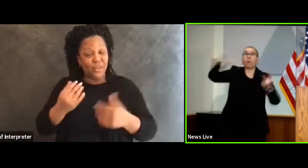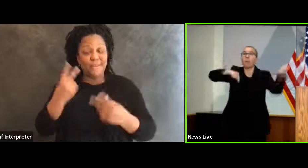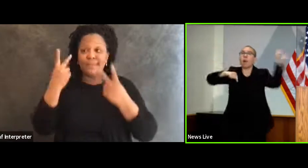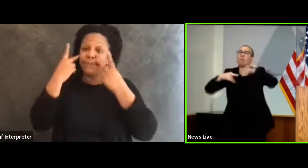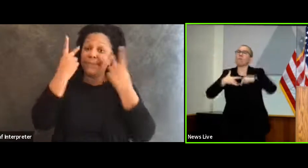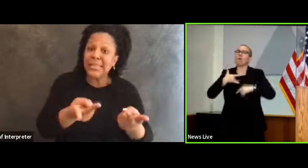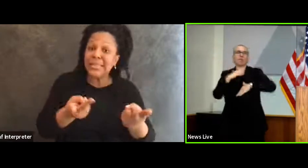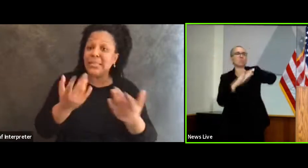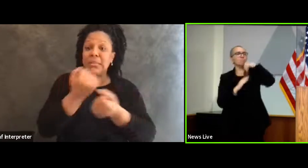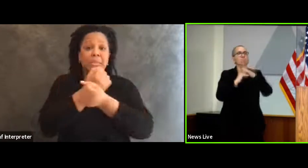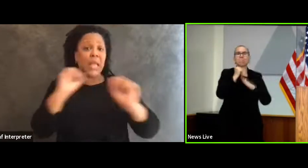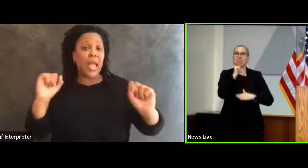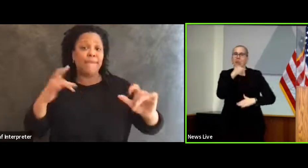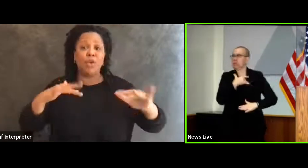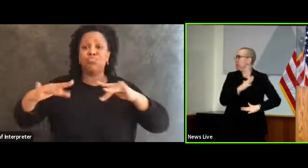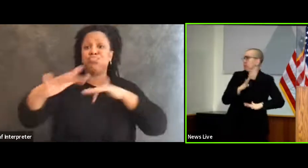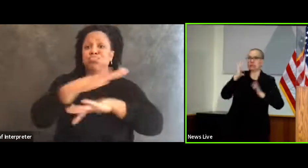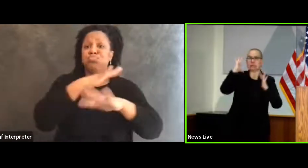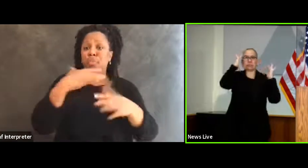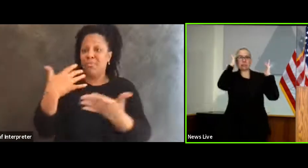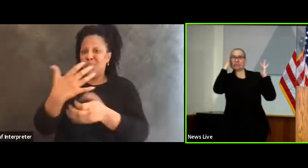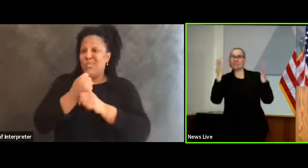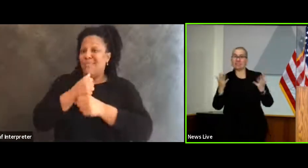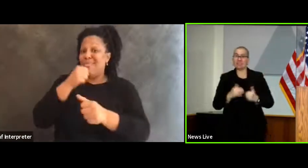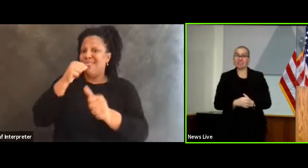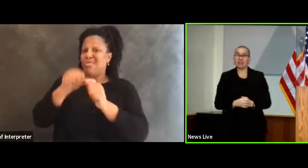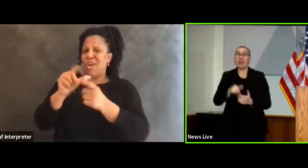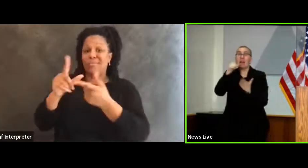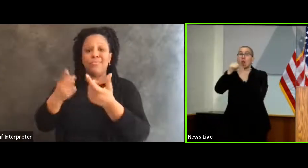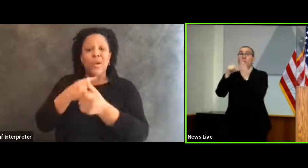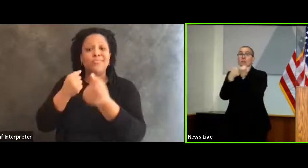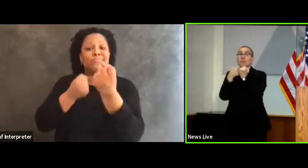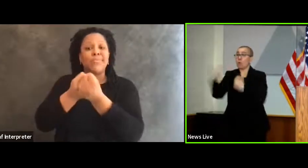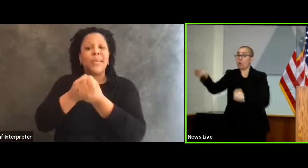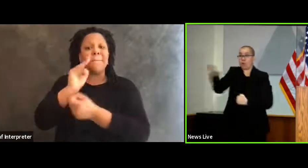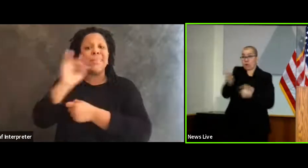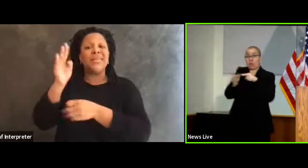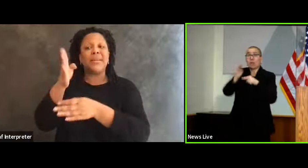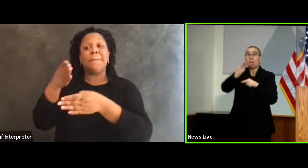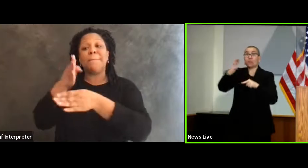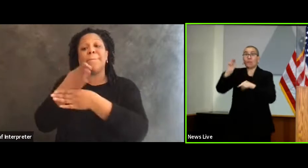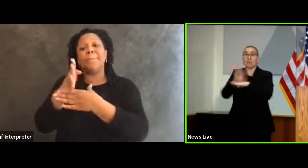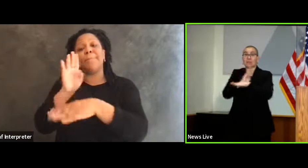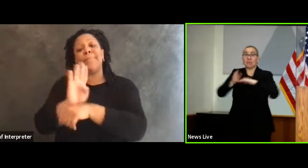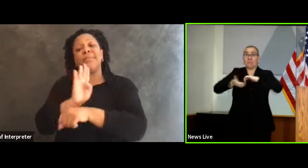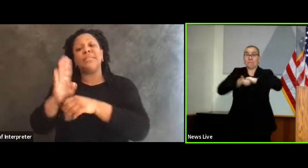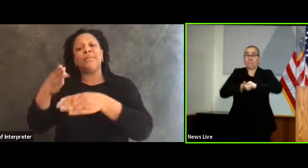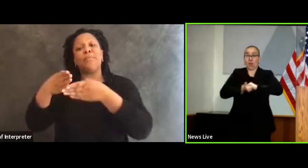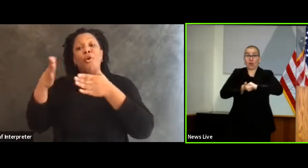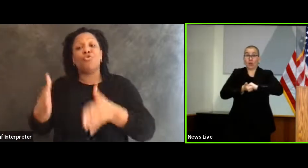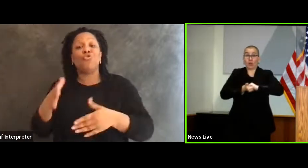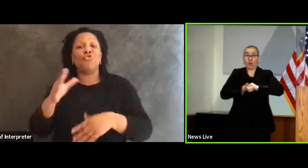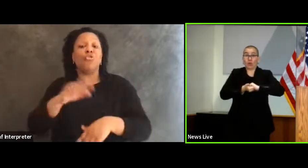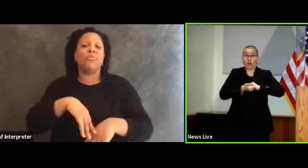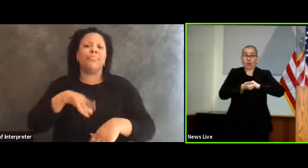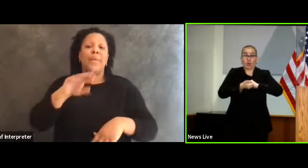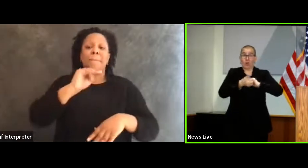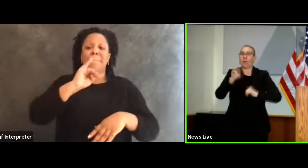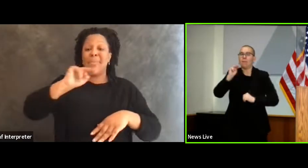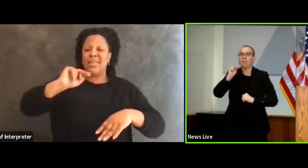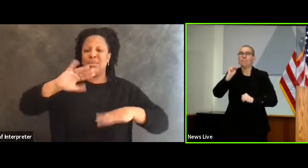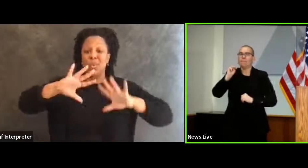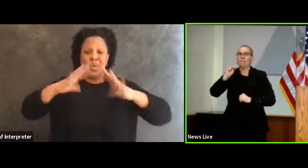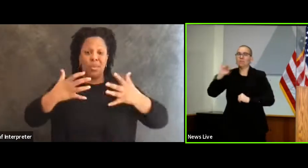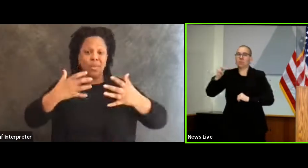letters of support on police reform from the Minnesota Business Partnership and the Minnesota Business Coalition for Racial Equity, which includes representatives